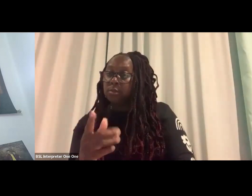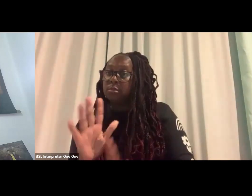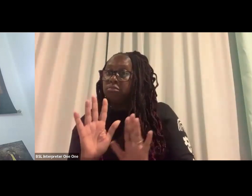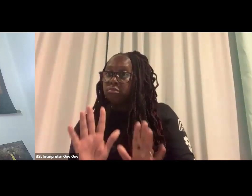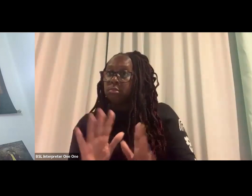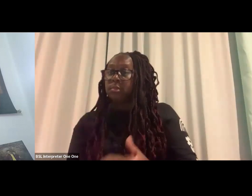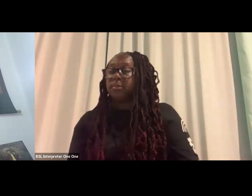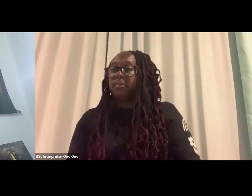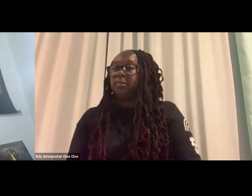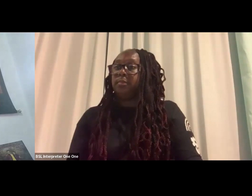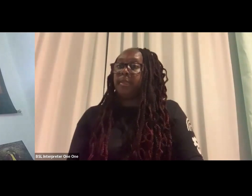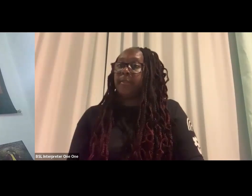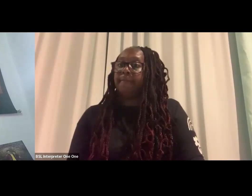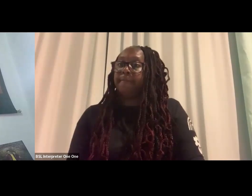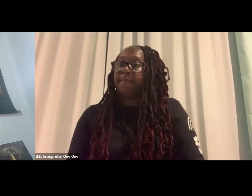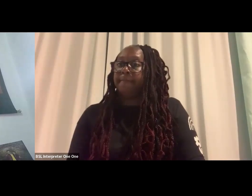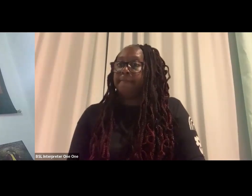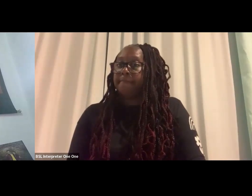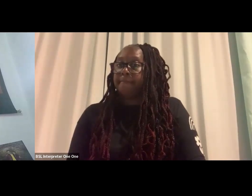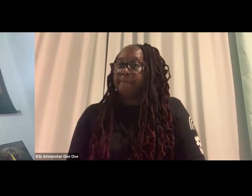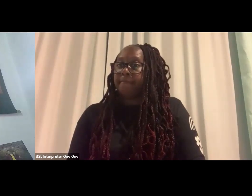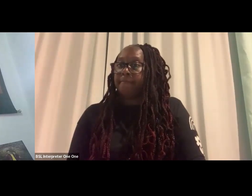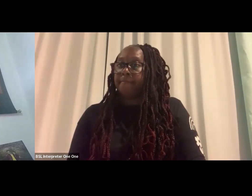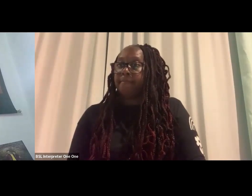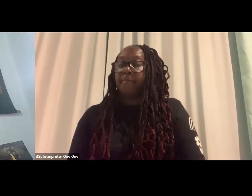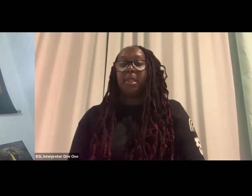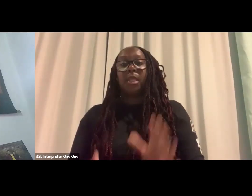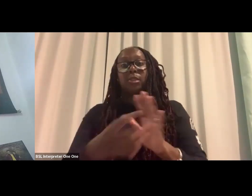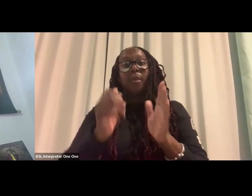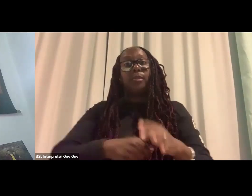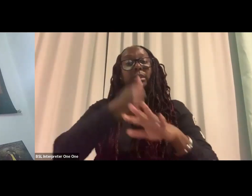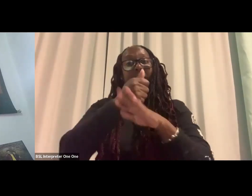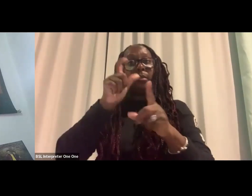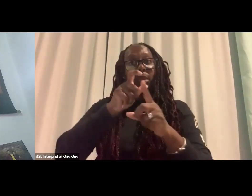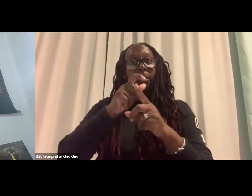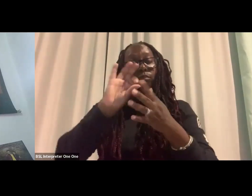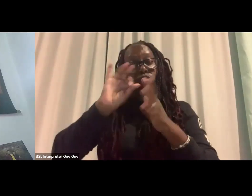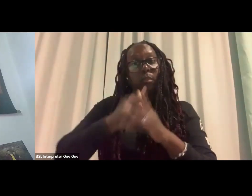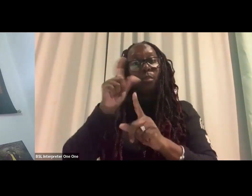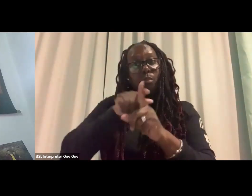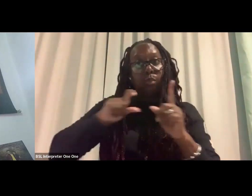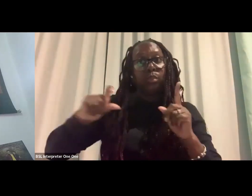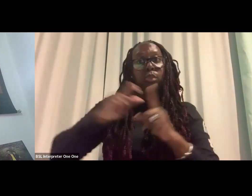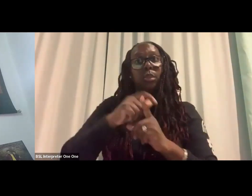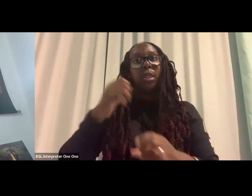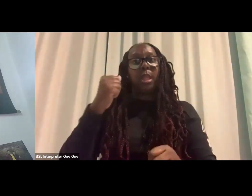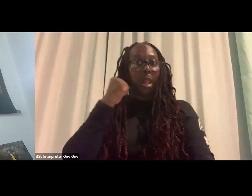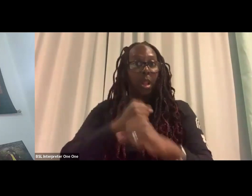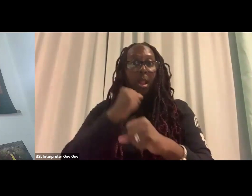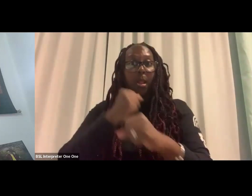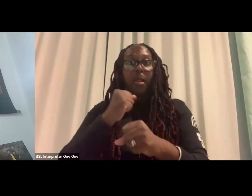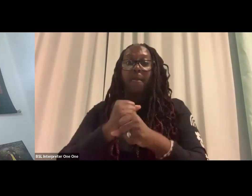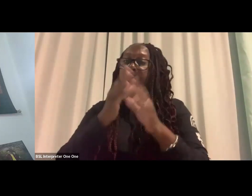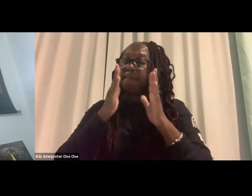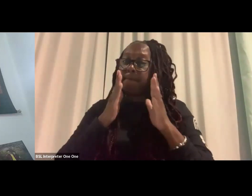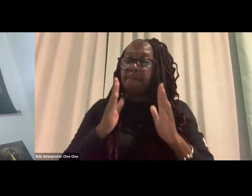So, in fact, if we have to set up a project in a community, the government must call all the